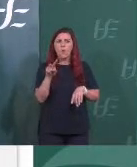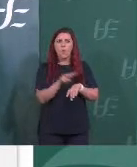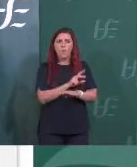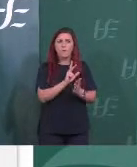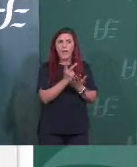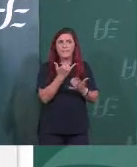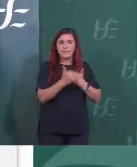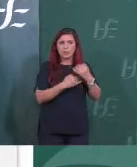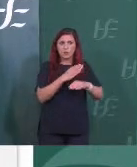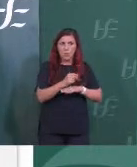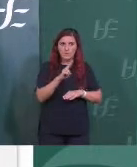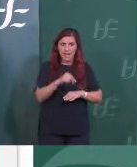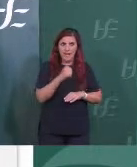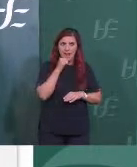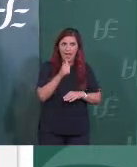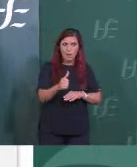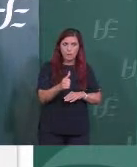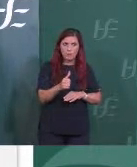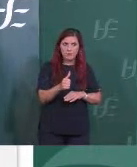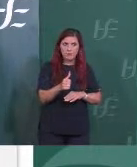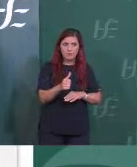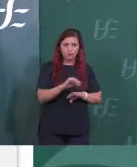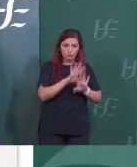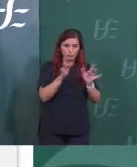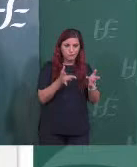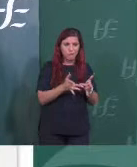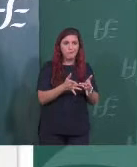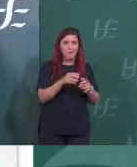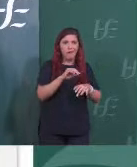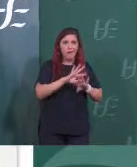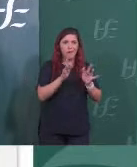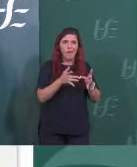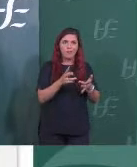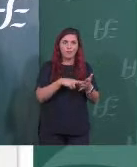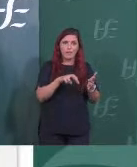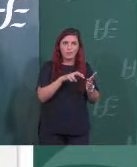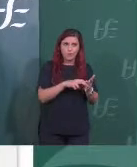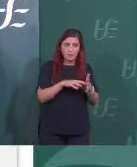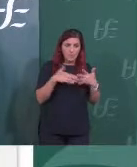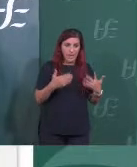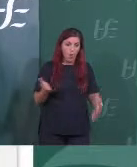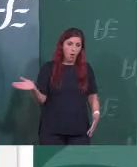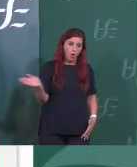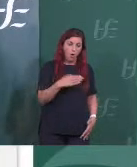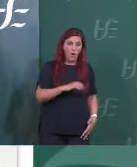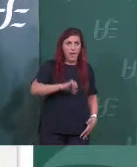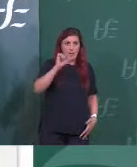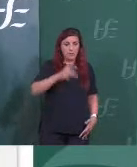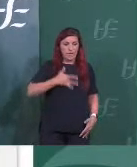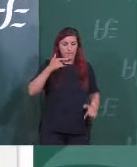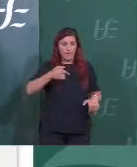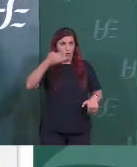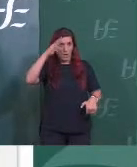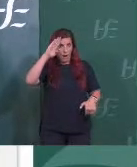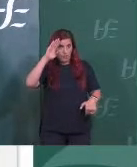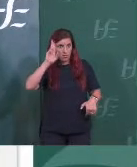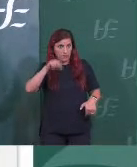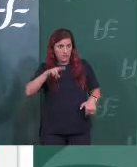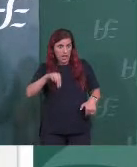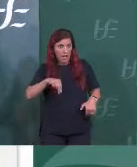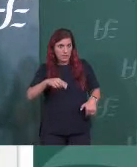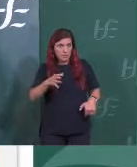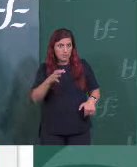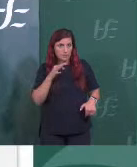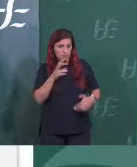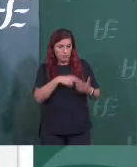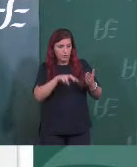to 24. Vaccination against COVID-19 now available to all adults living in Ireland. We've seen very high levels of uptake so